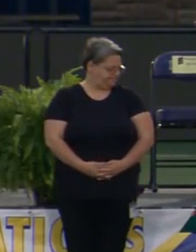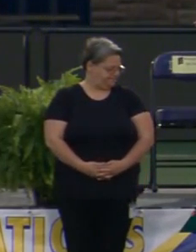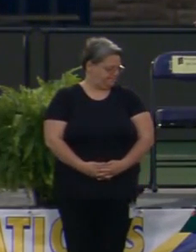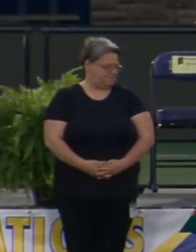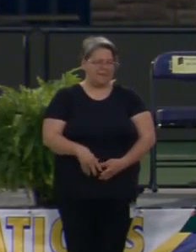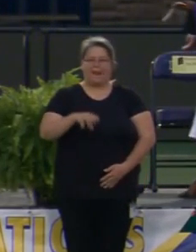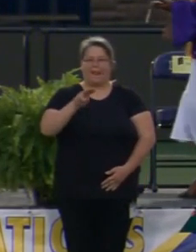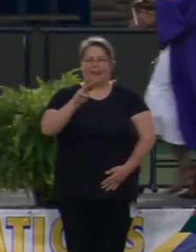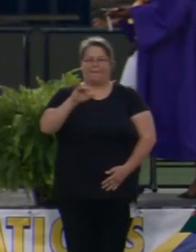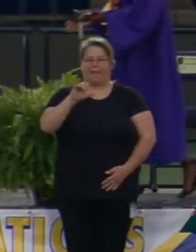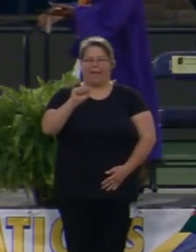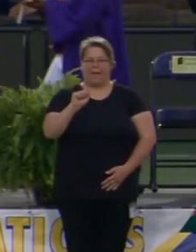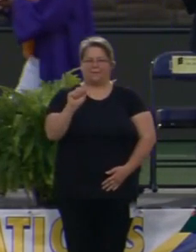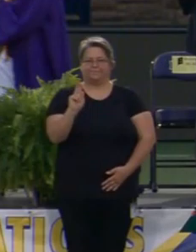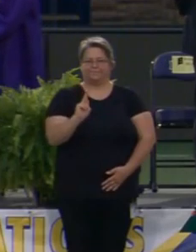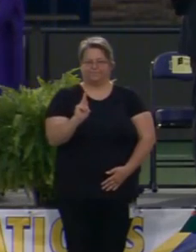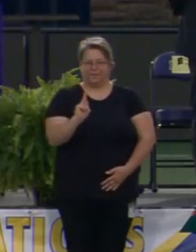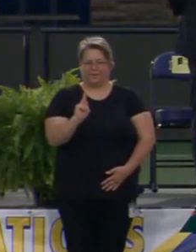Mia Kurtzer.